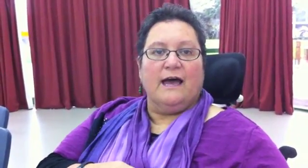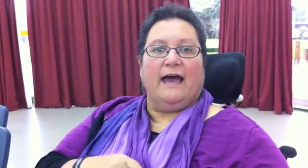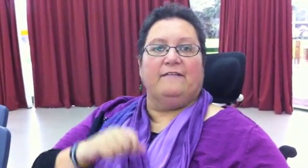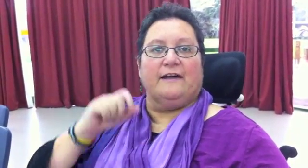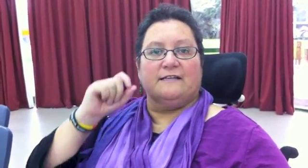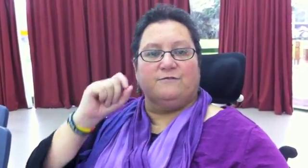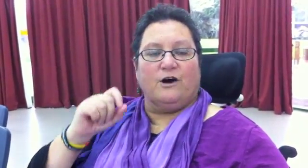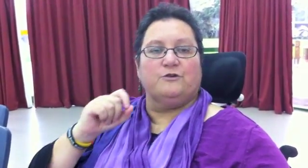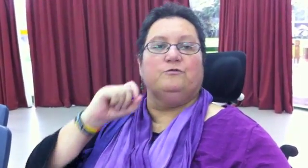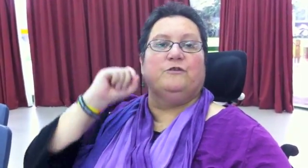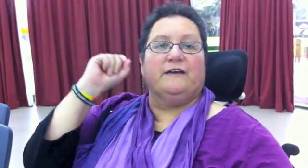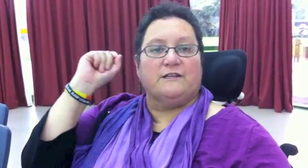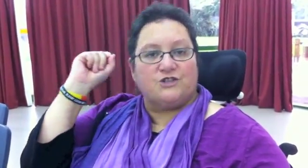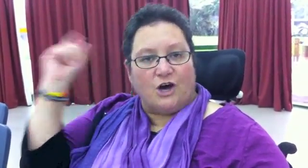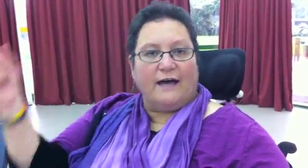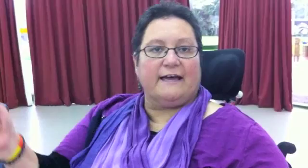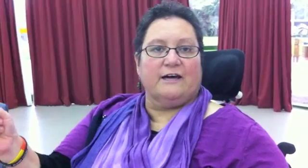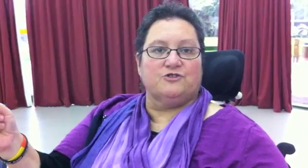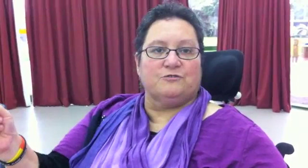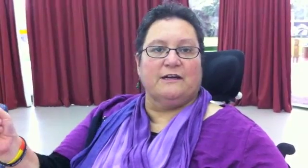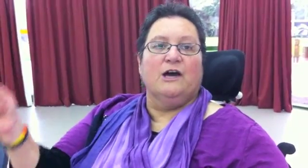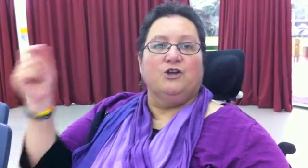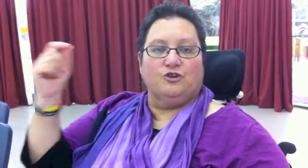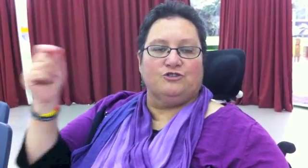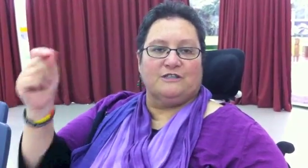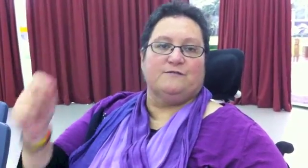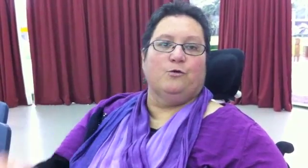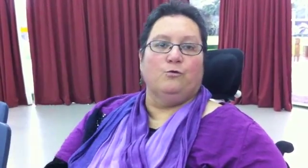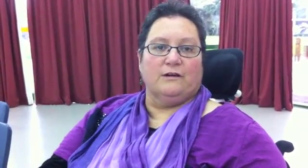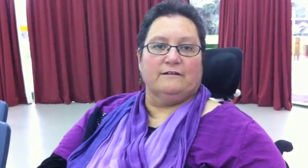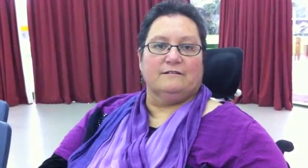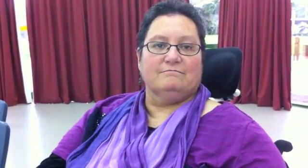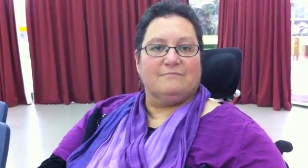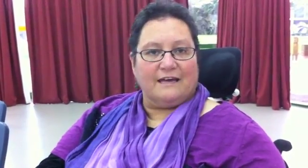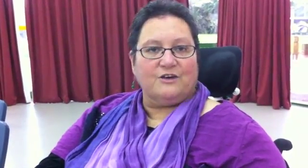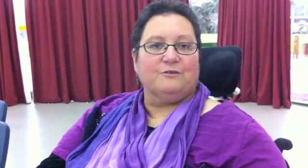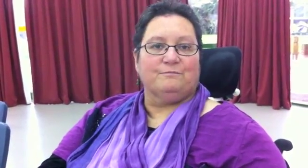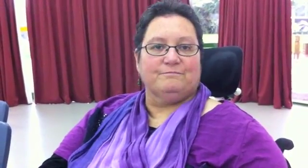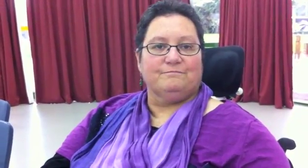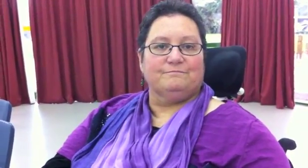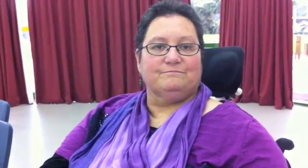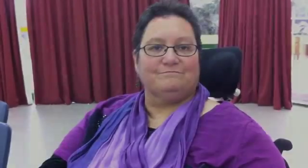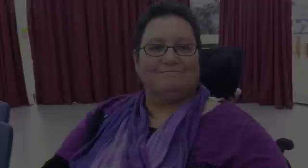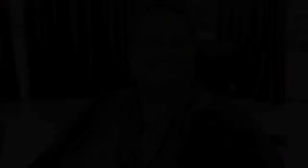vital, and that it's vital for the entire country, not just for the country. Thank you.